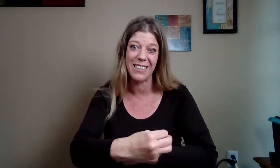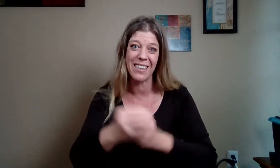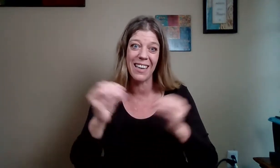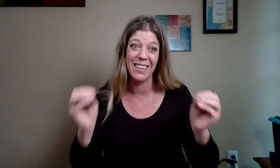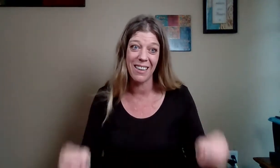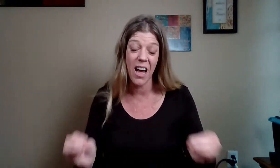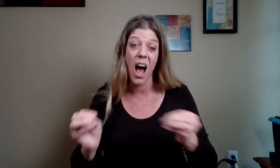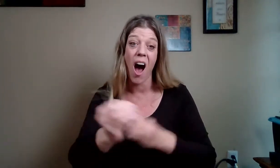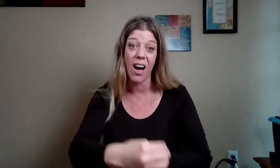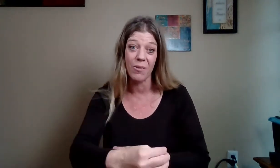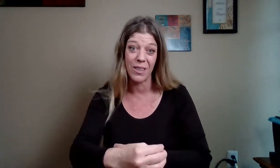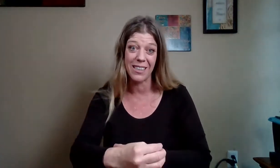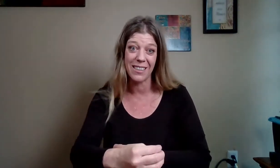office. Office.